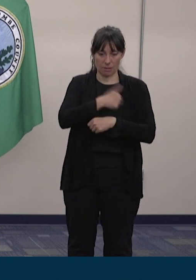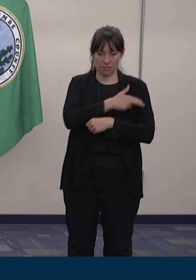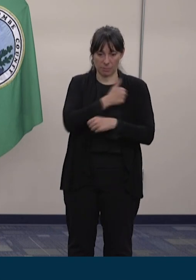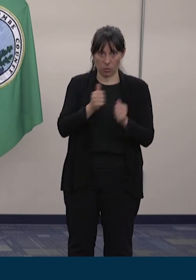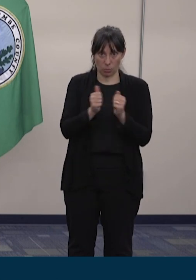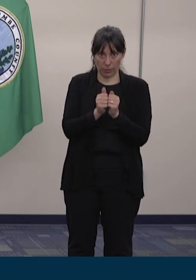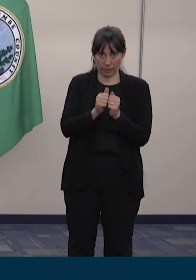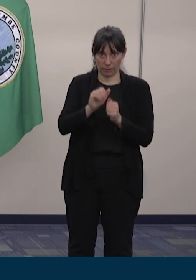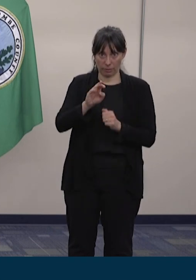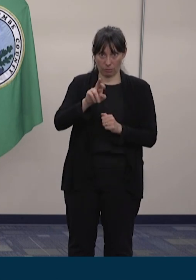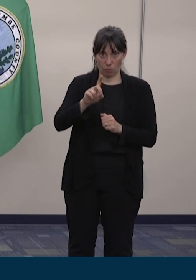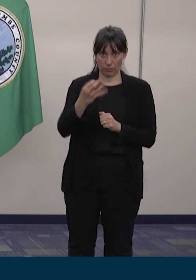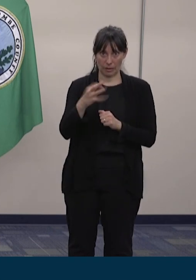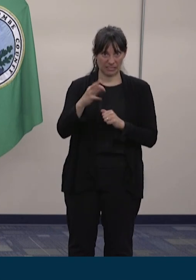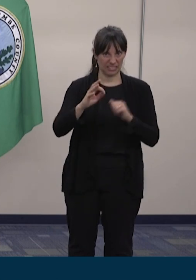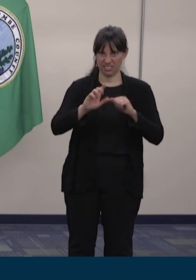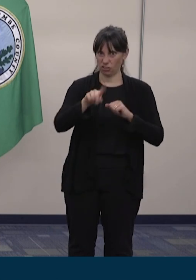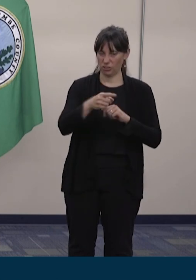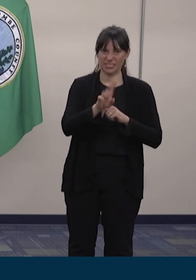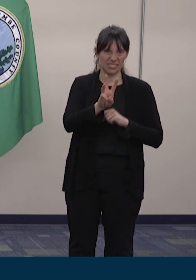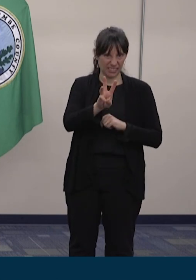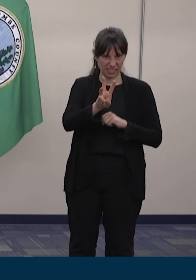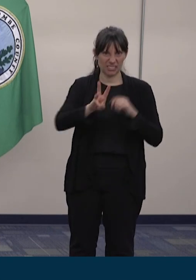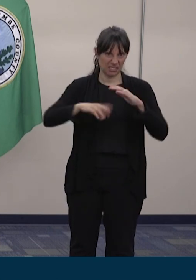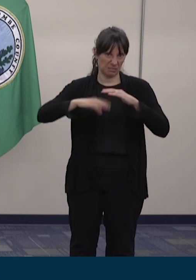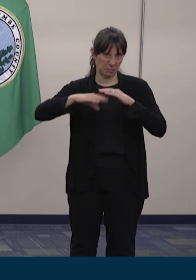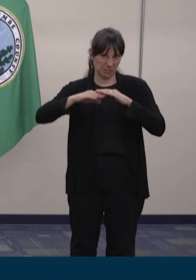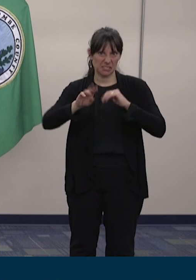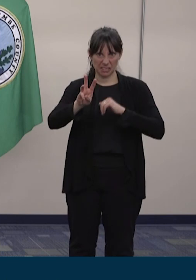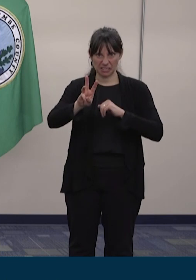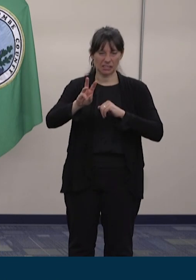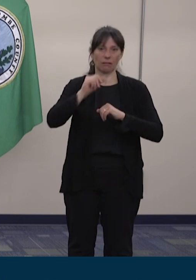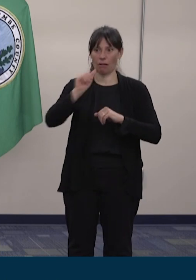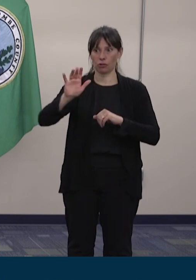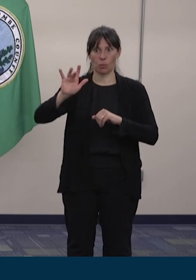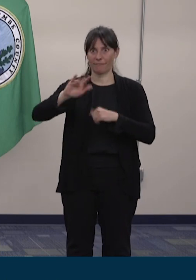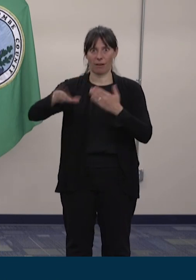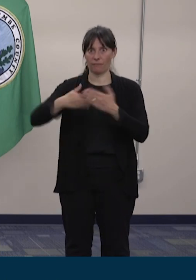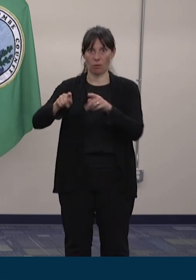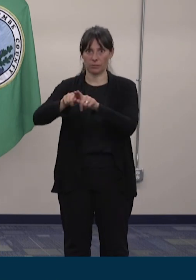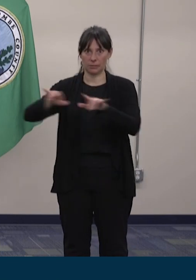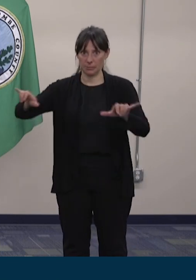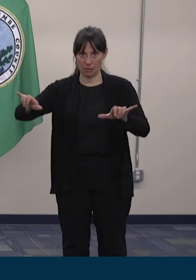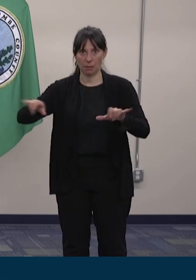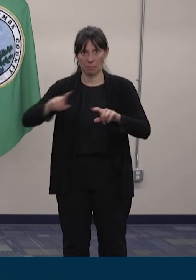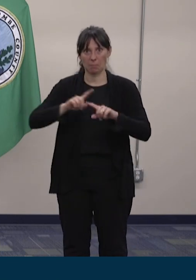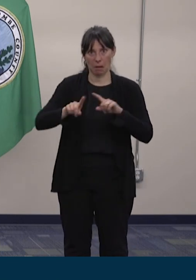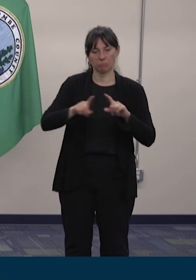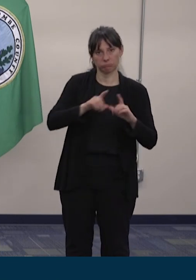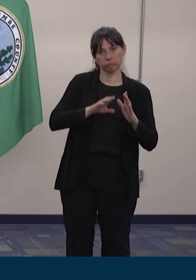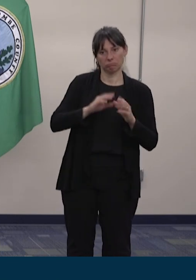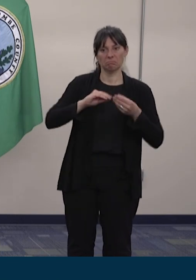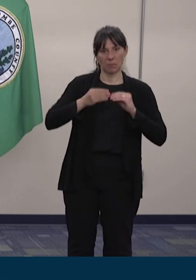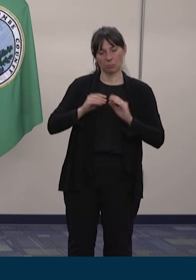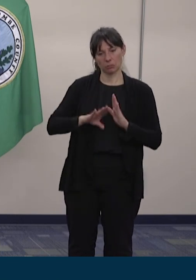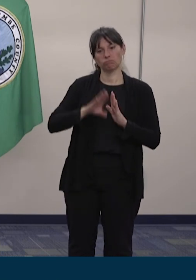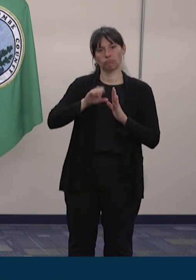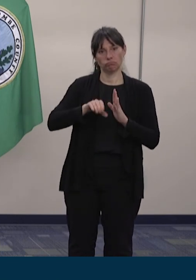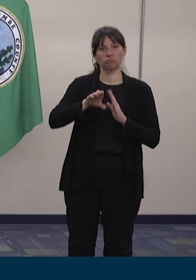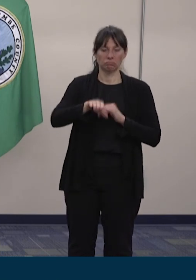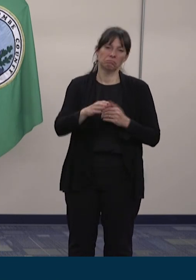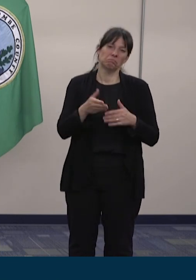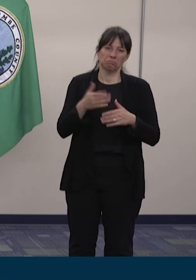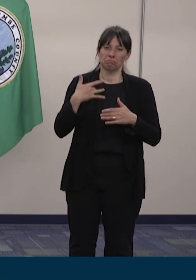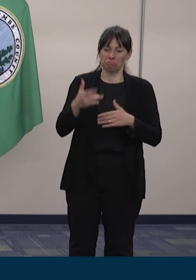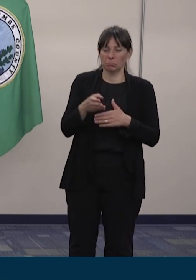número usually de been casos between 2 and siempre ha sido 4. entre 2 o 4. For this reason, Buncombe County Por supports Mission esta Hospital's razón, plans el to condado de resume